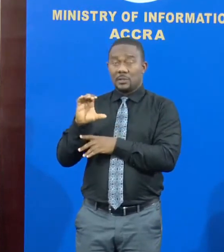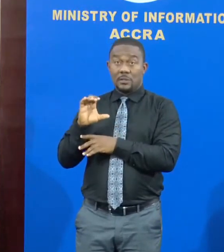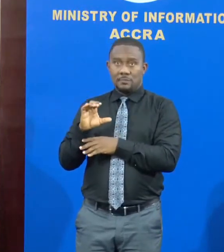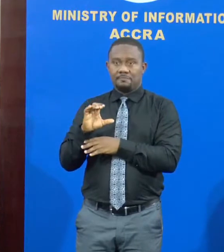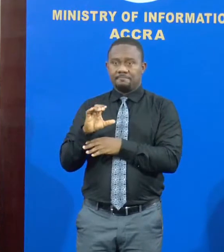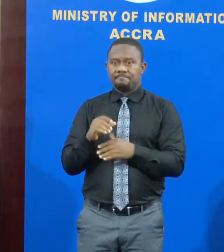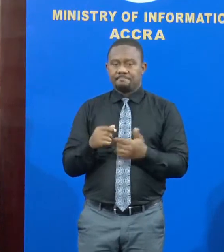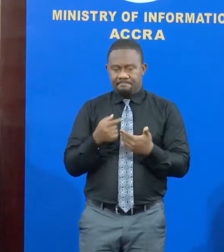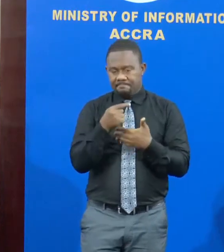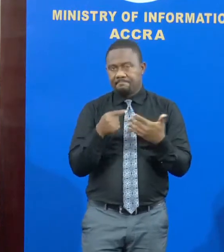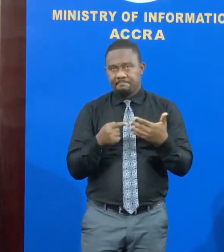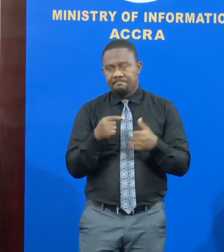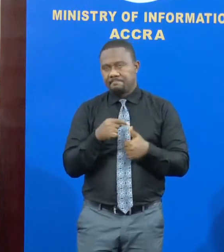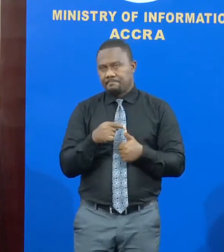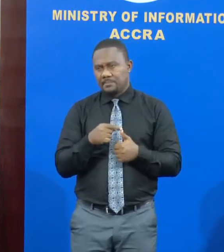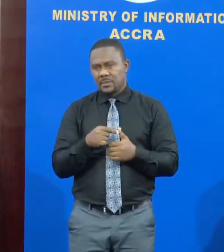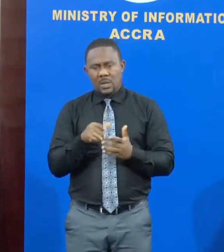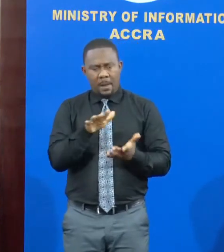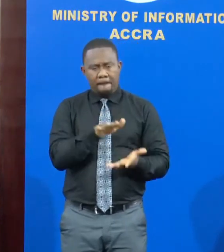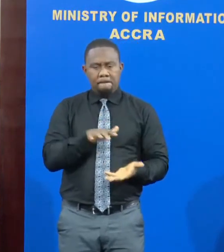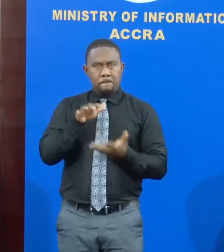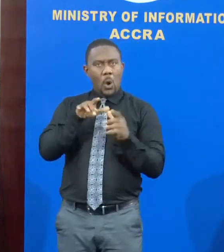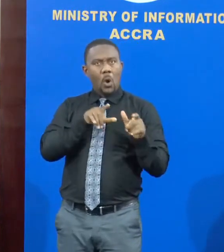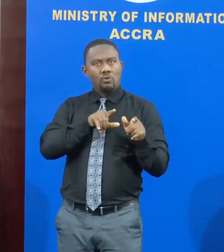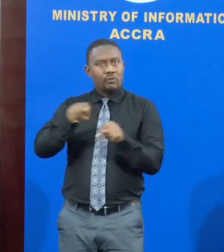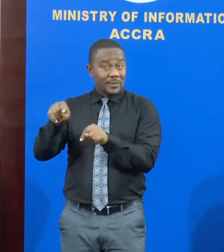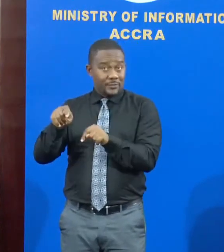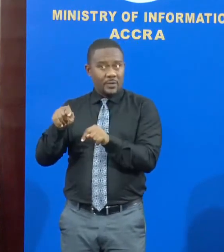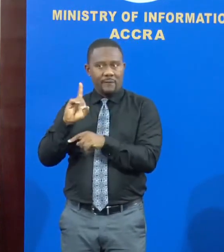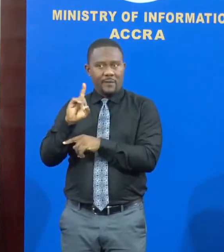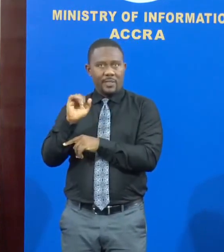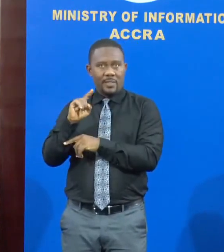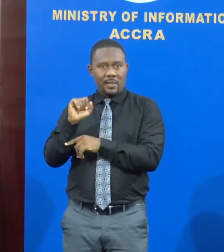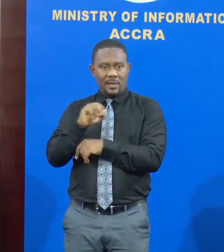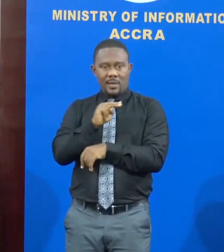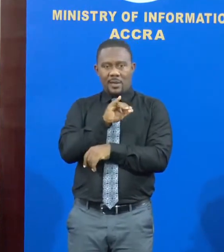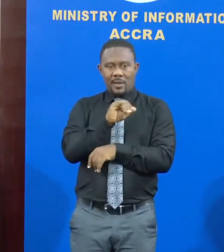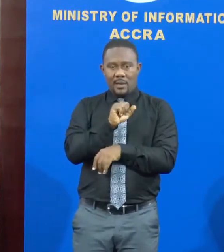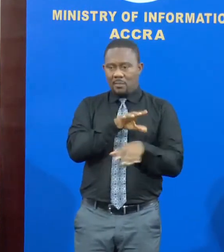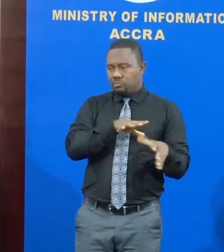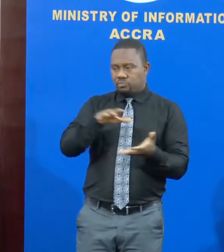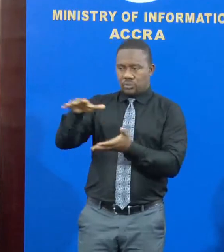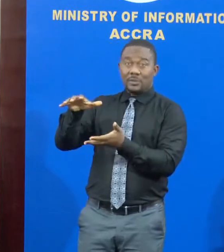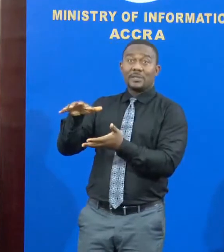following. There's been bulk data transferred from NIA to EC.